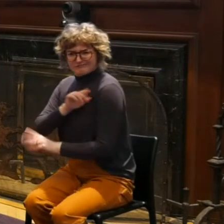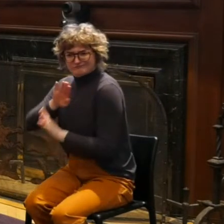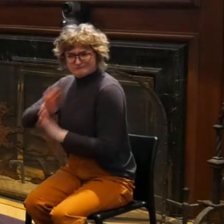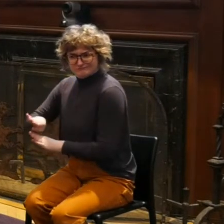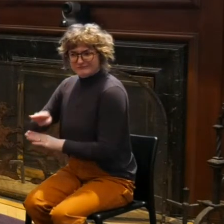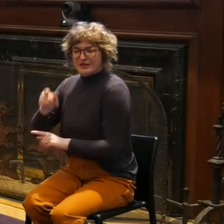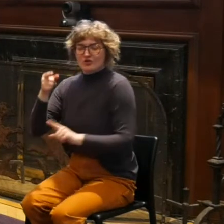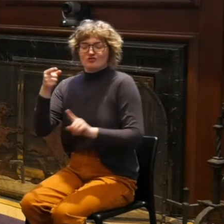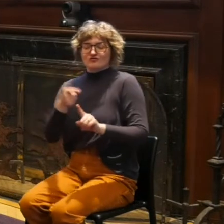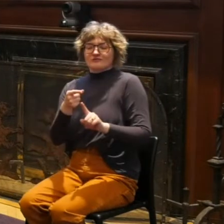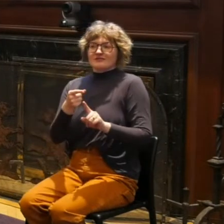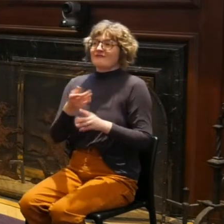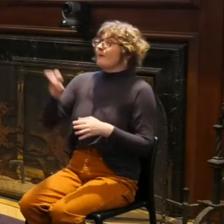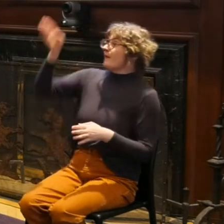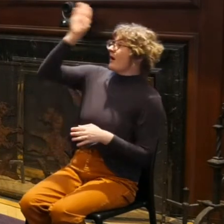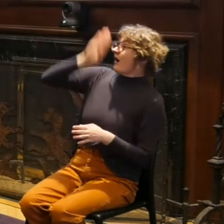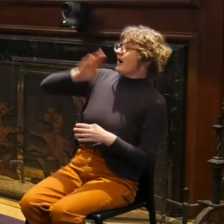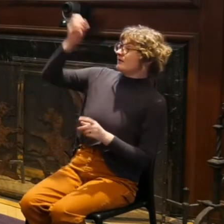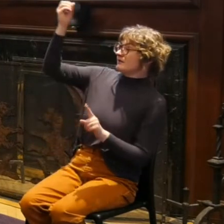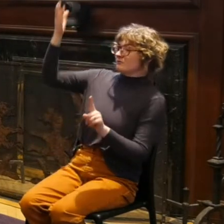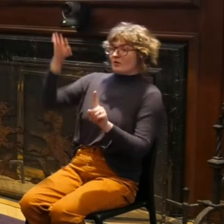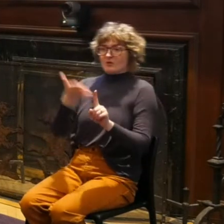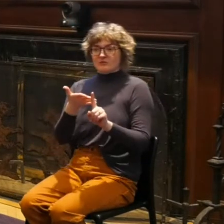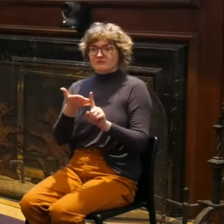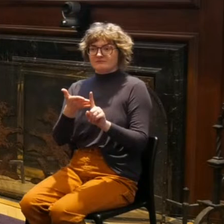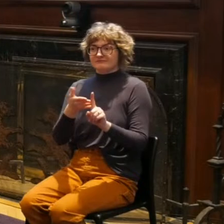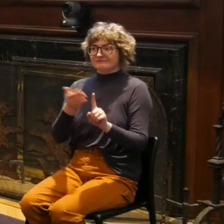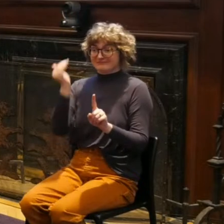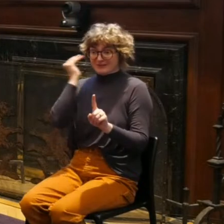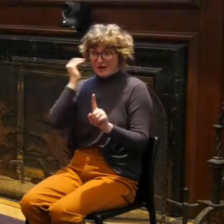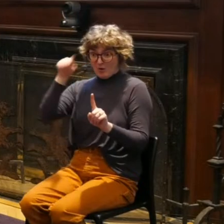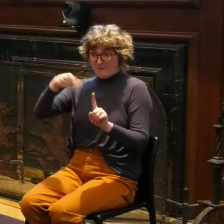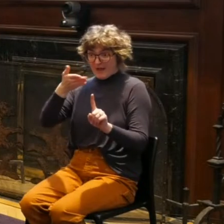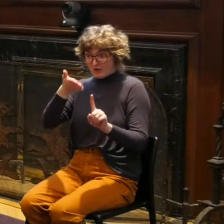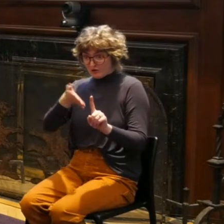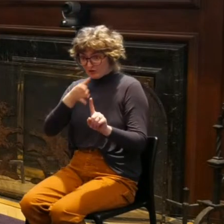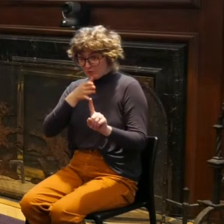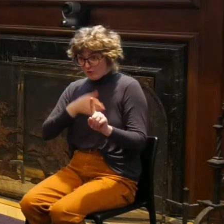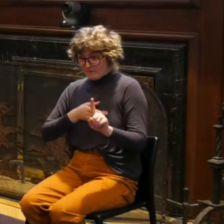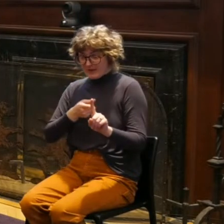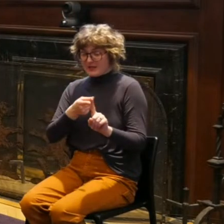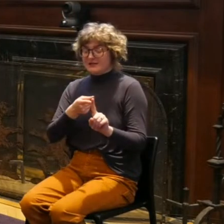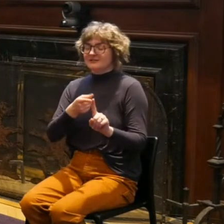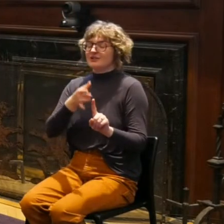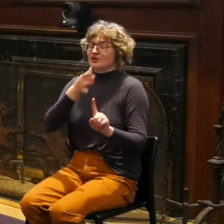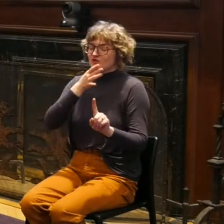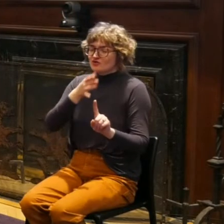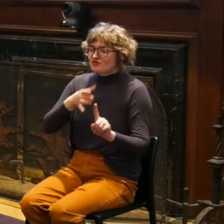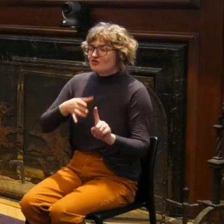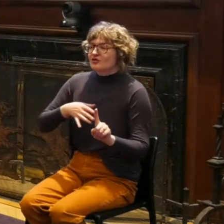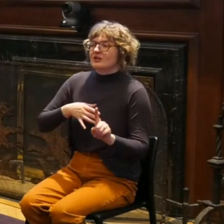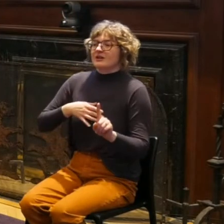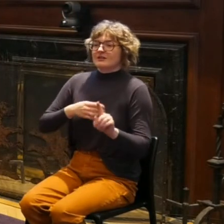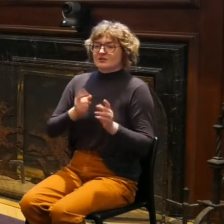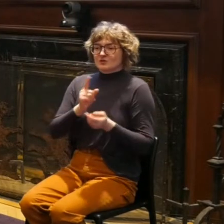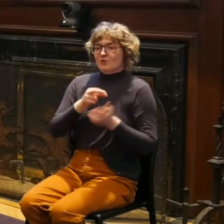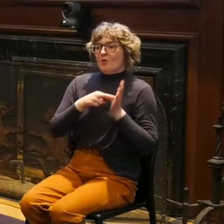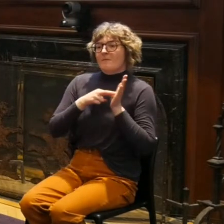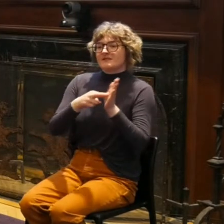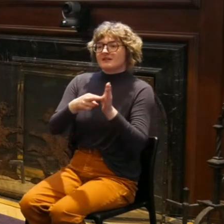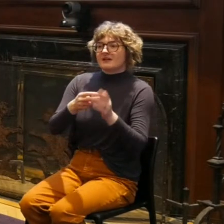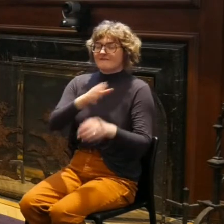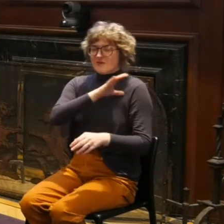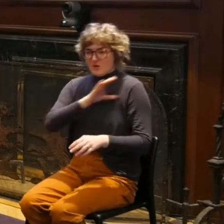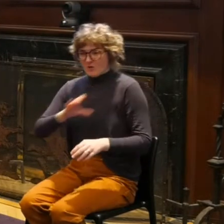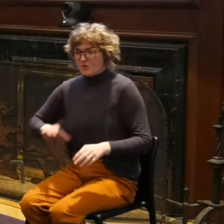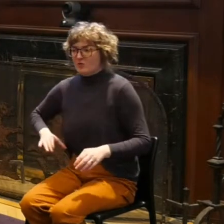are from Almighty God. You must not know about her. She is an ambassador for Christ,